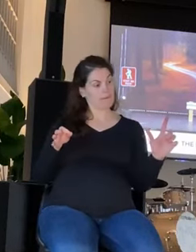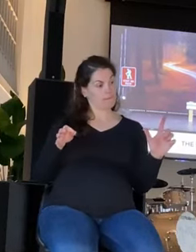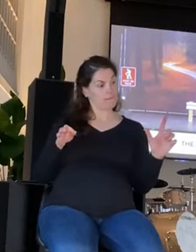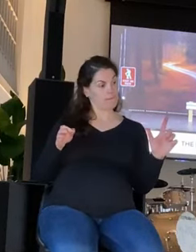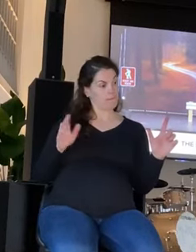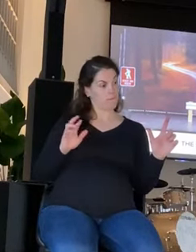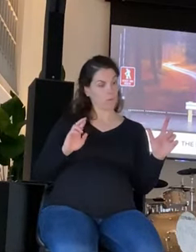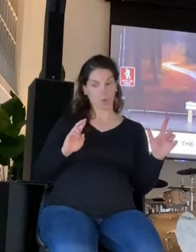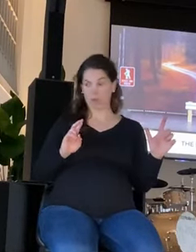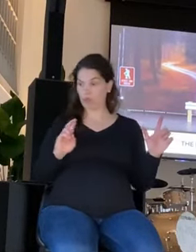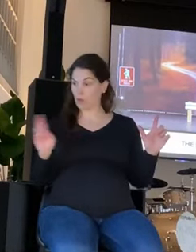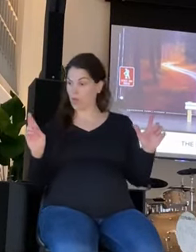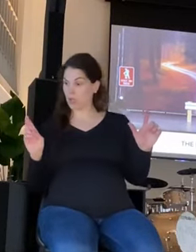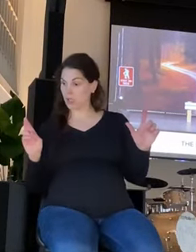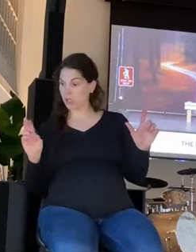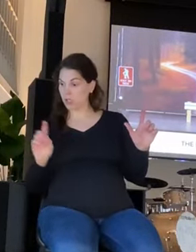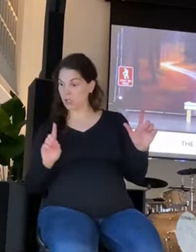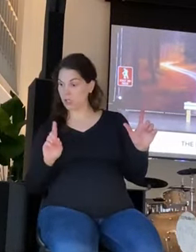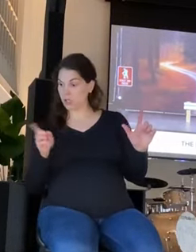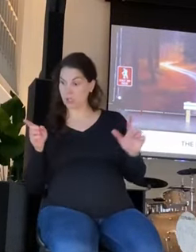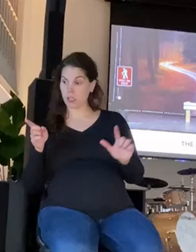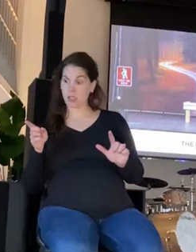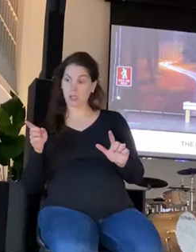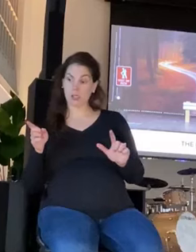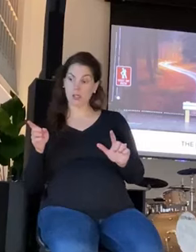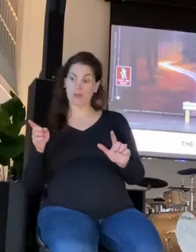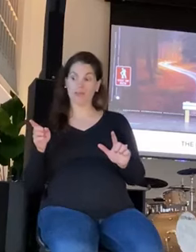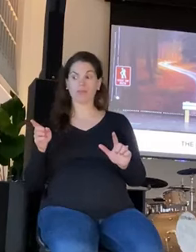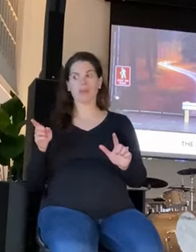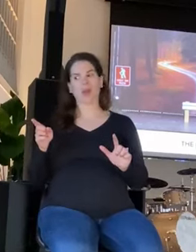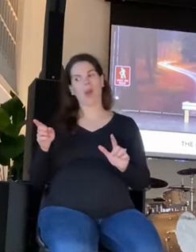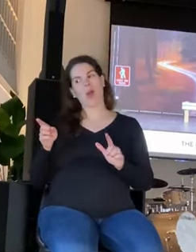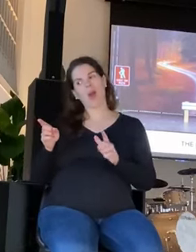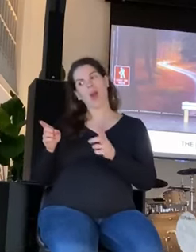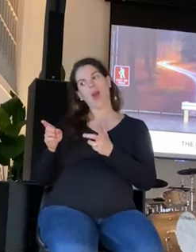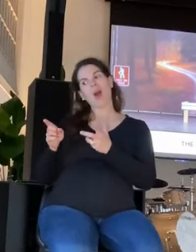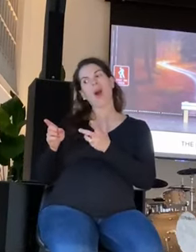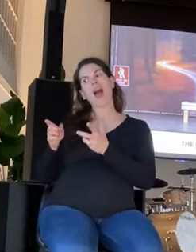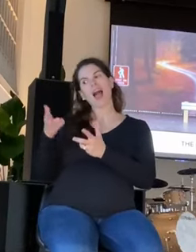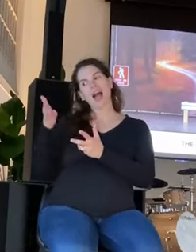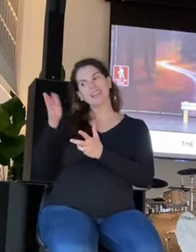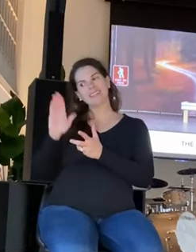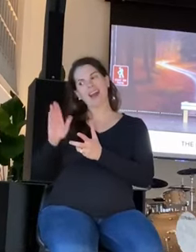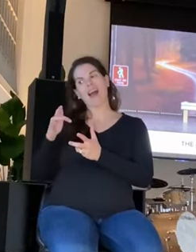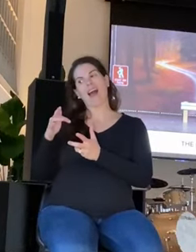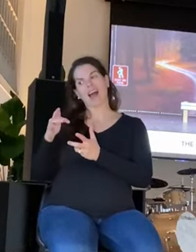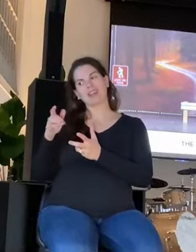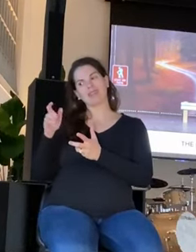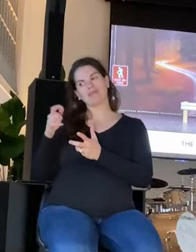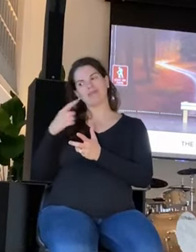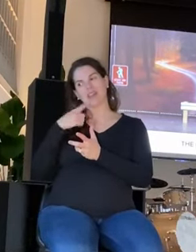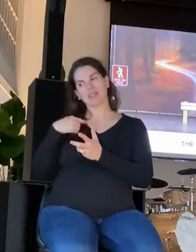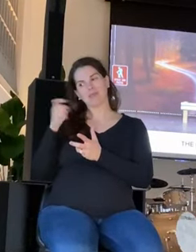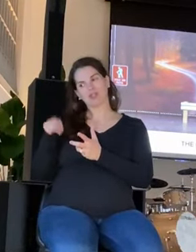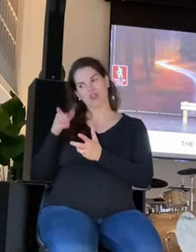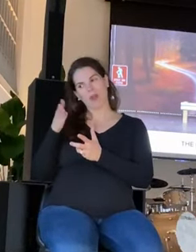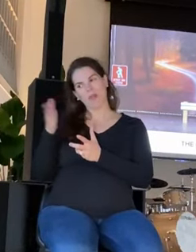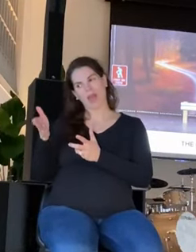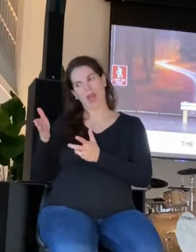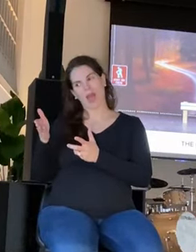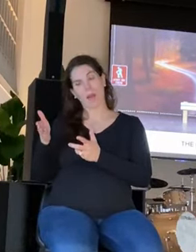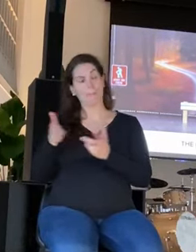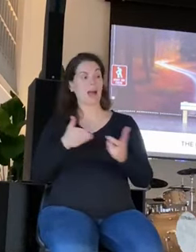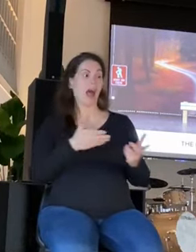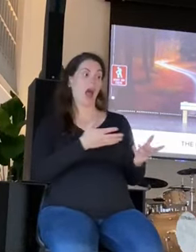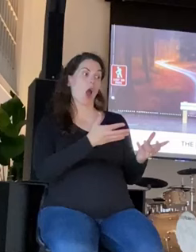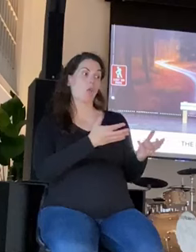go this way? Am I going to go the way I know I should go or the way I want to go? Am I going to go this way or the way